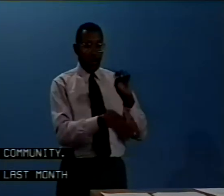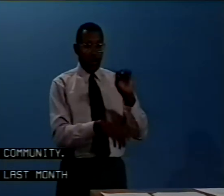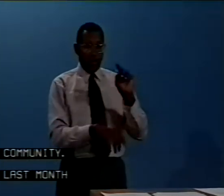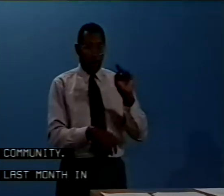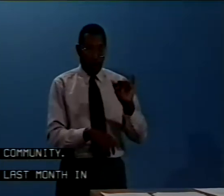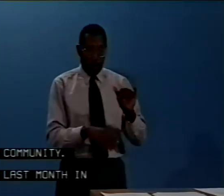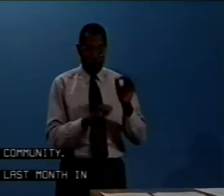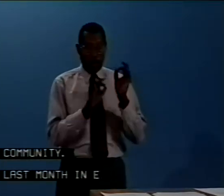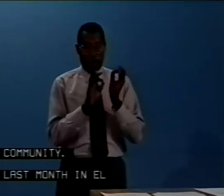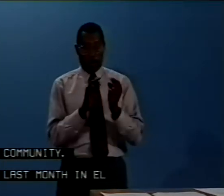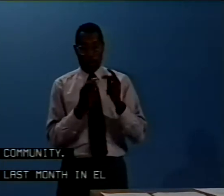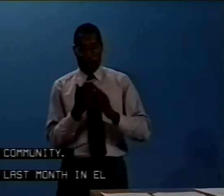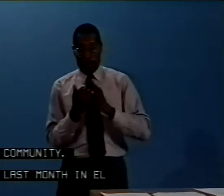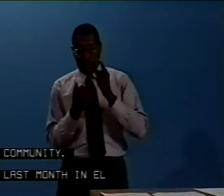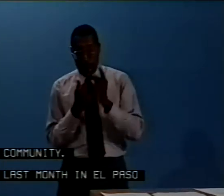the National Minority